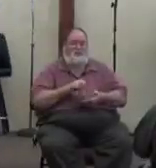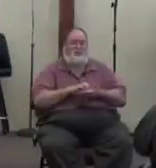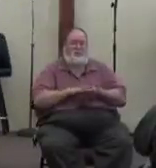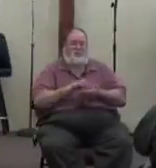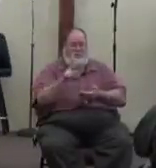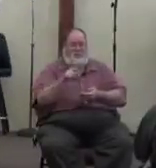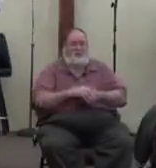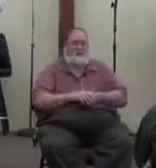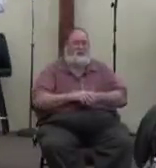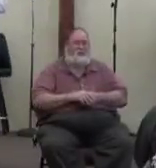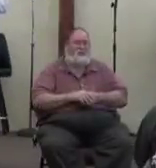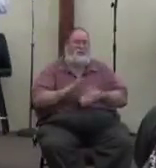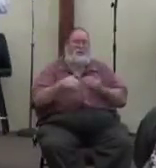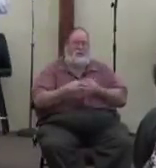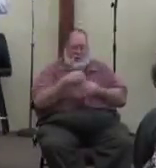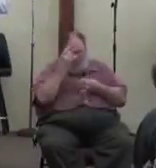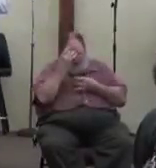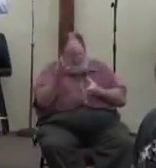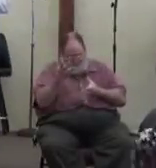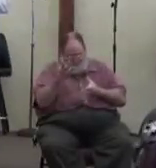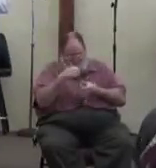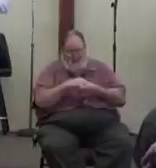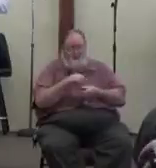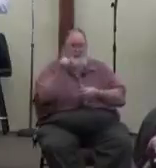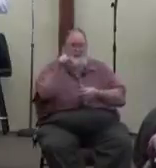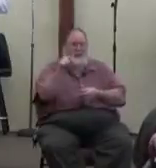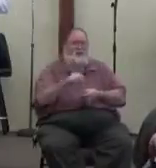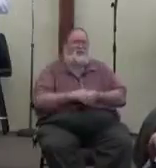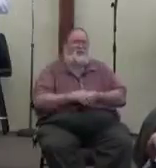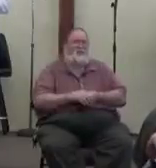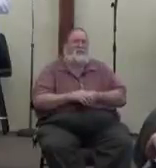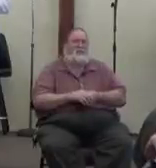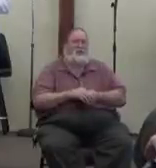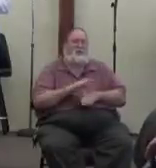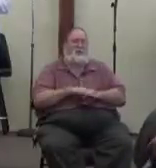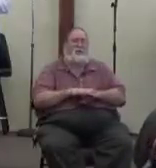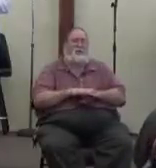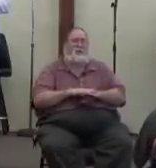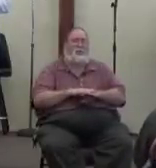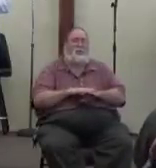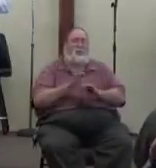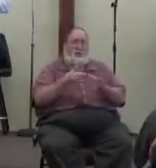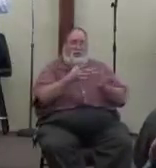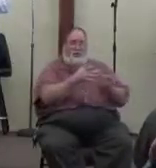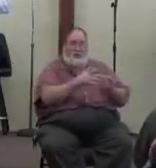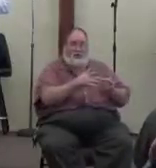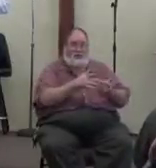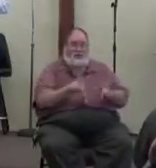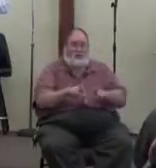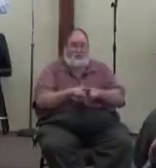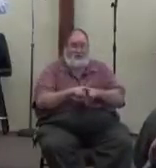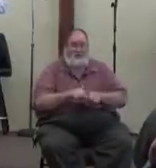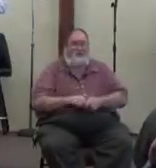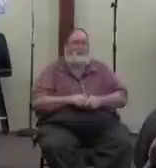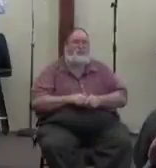and all the information's in the back, and online as well, under the youth section on the Destiny